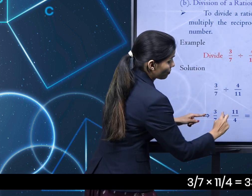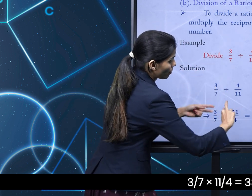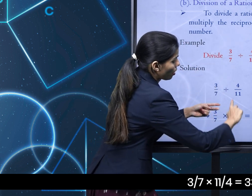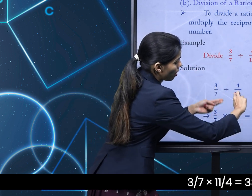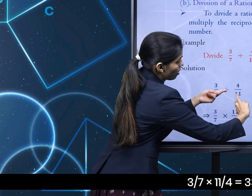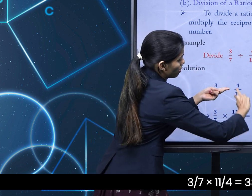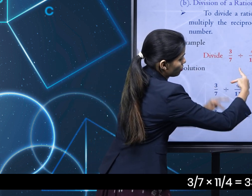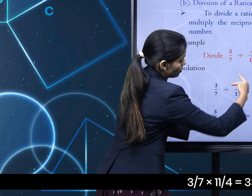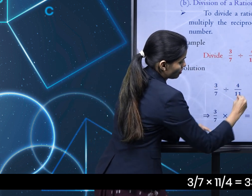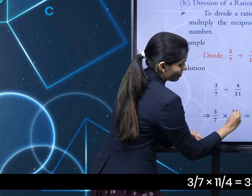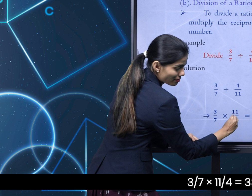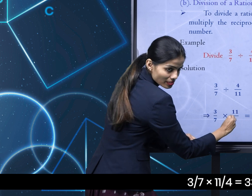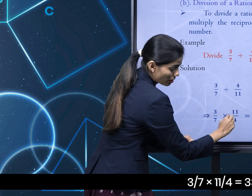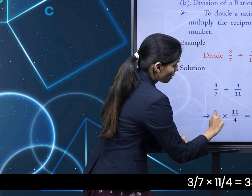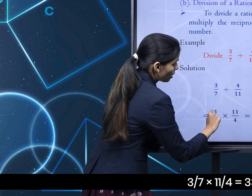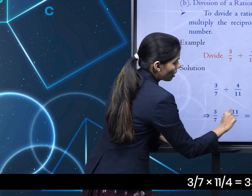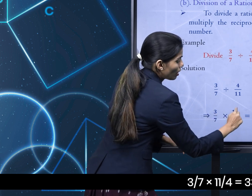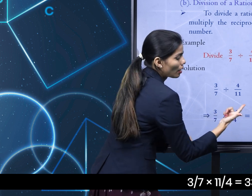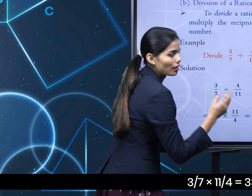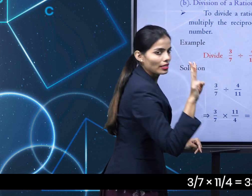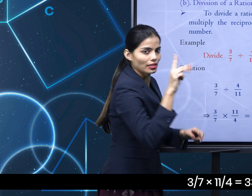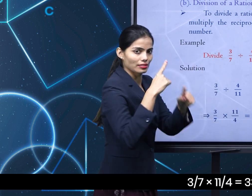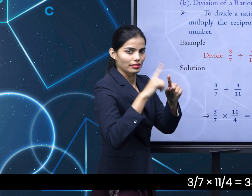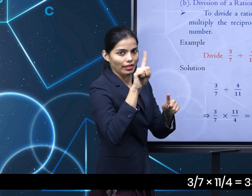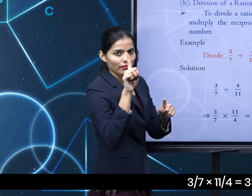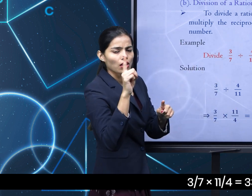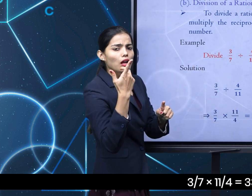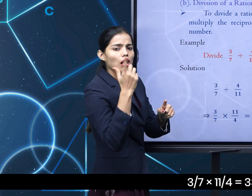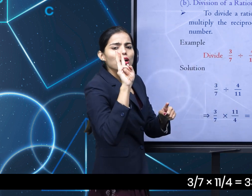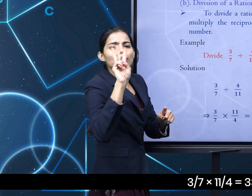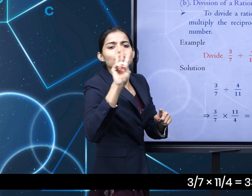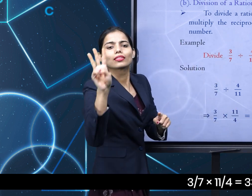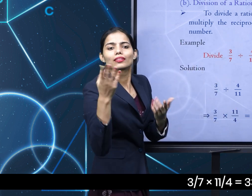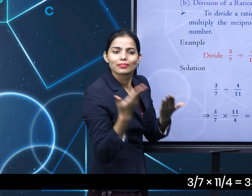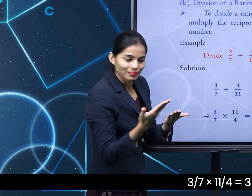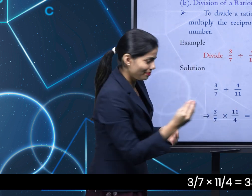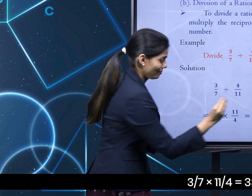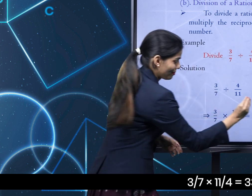3 by 7 into 11 by 4 is equal to 33 by 28.